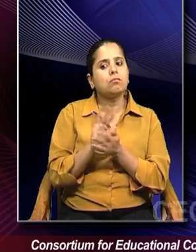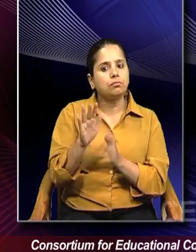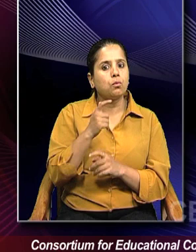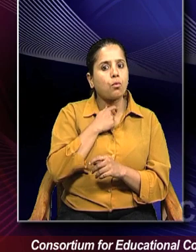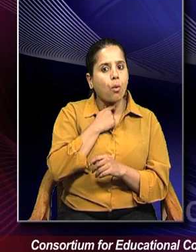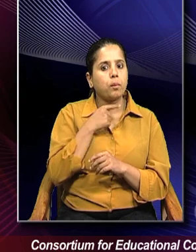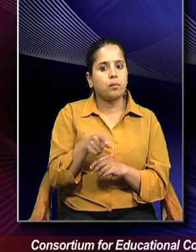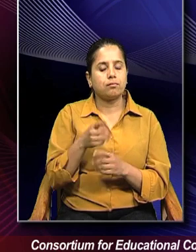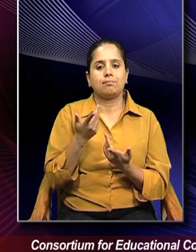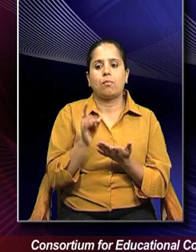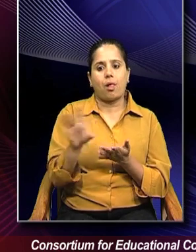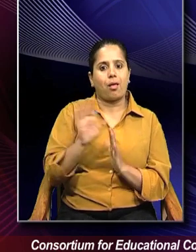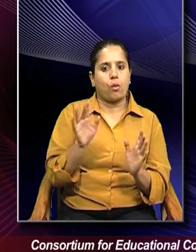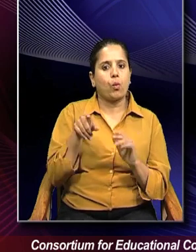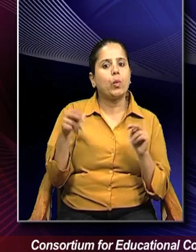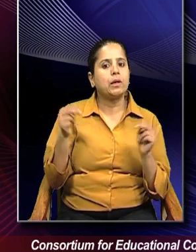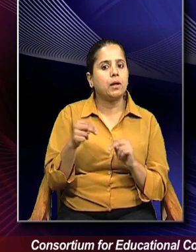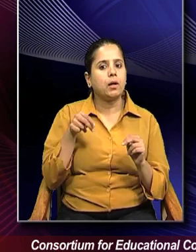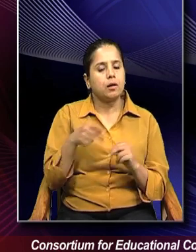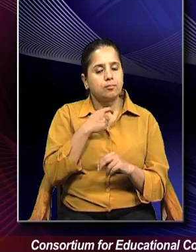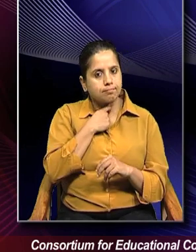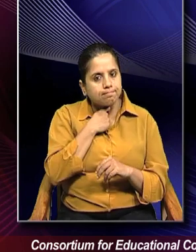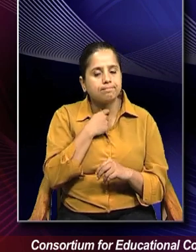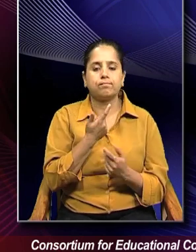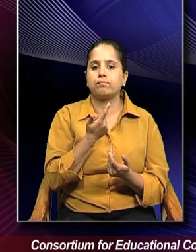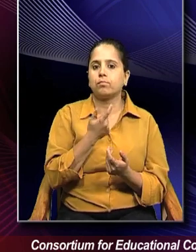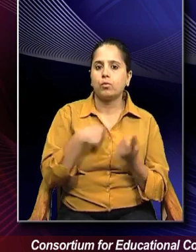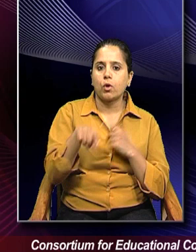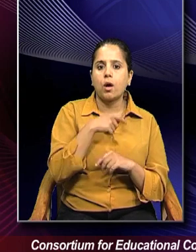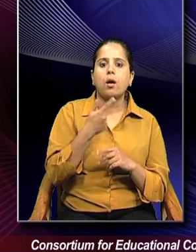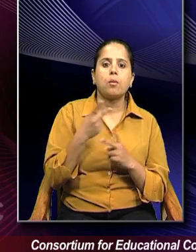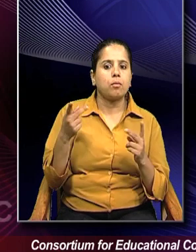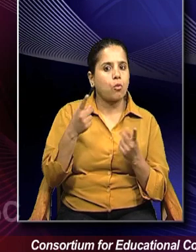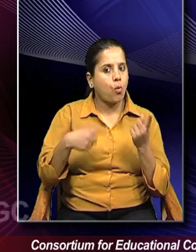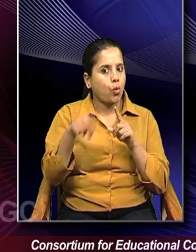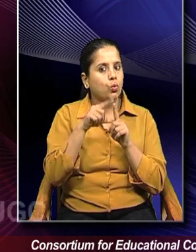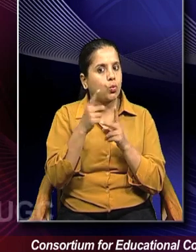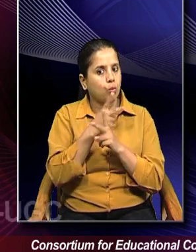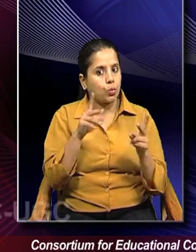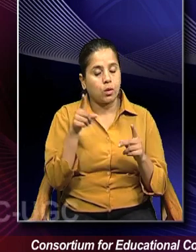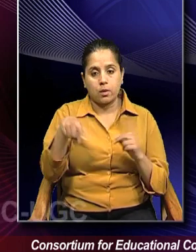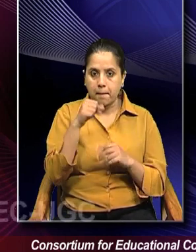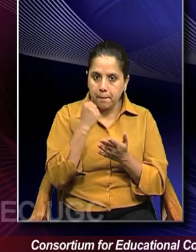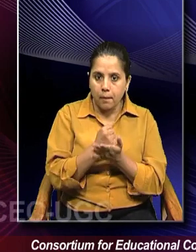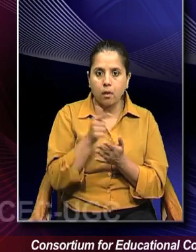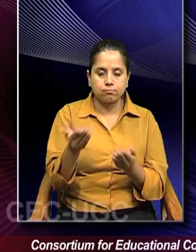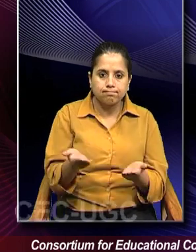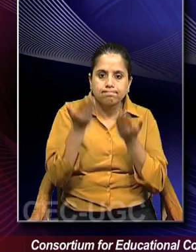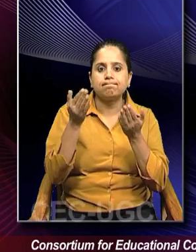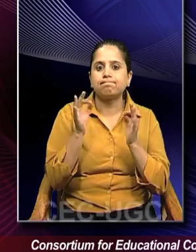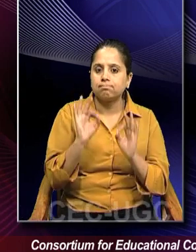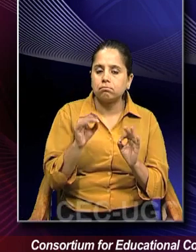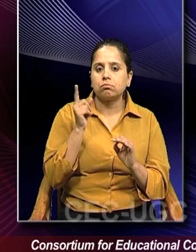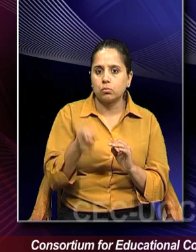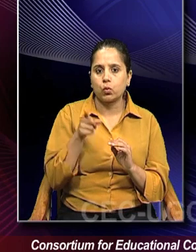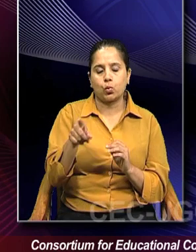promises, which requires that the commitments and promises that states make, they should be upheld, they should